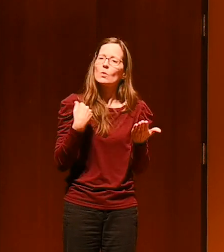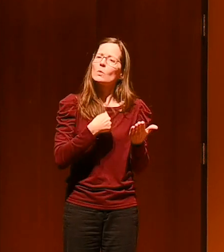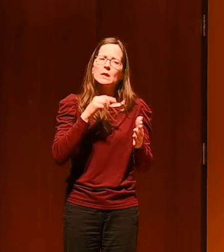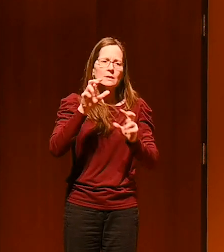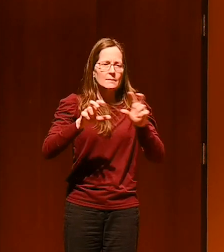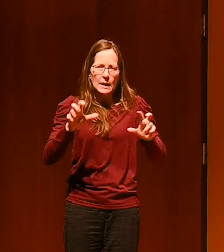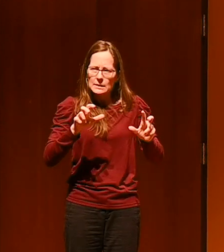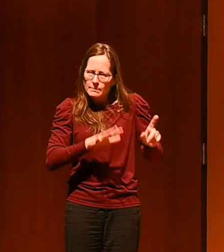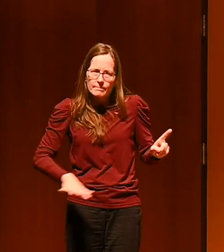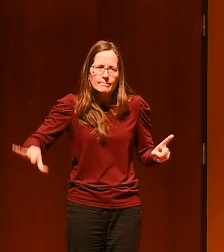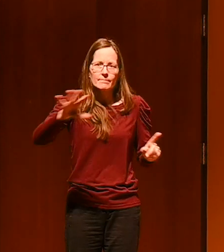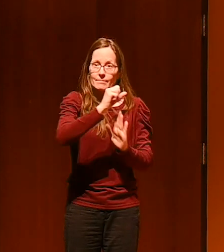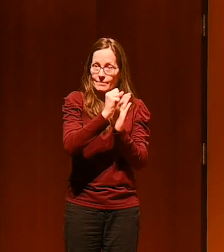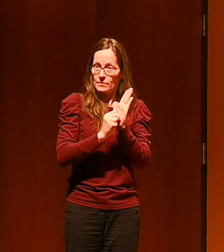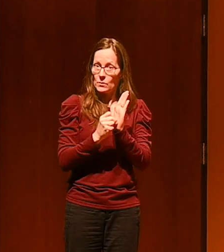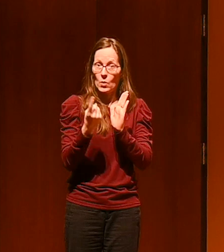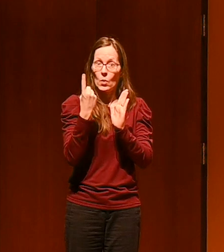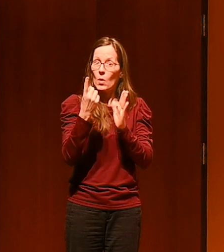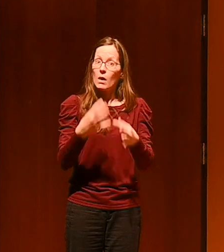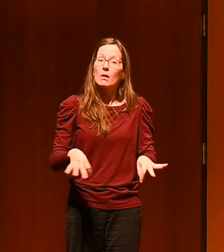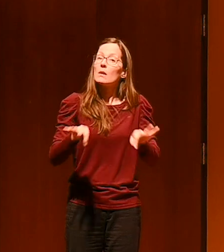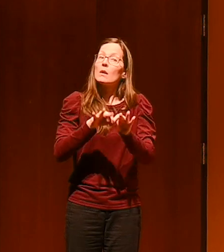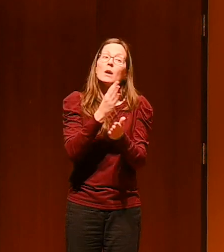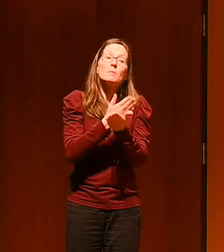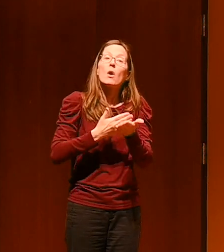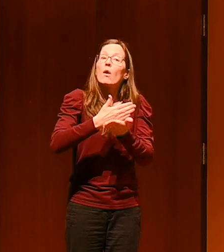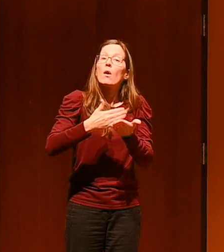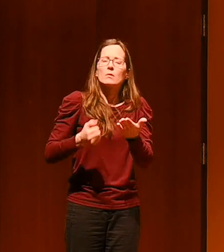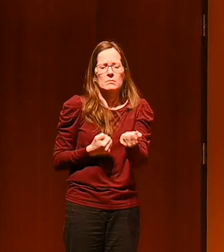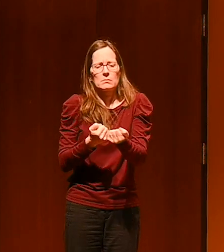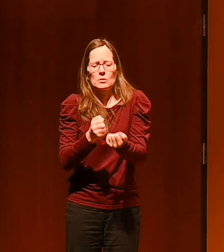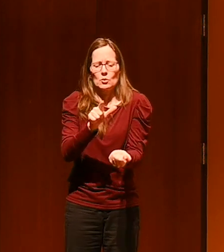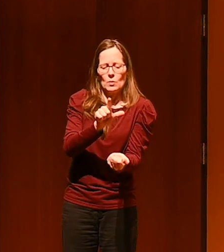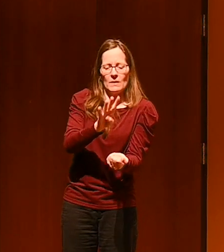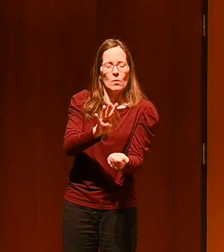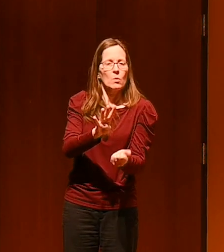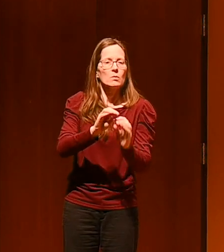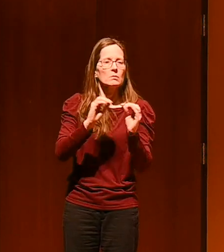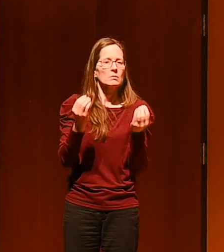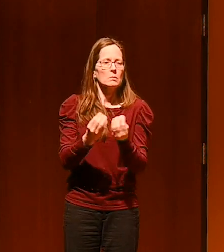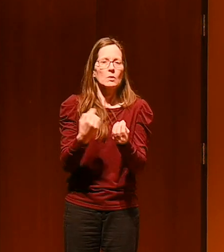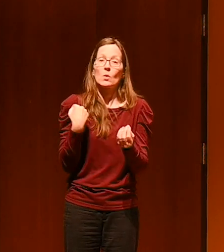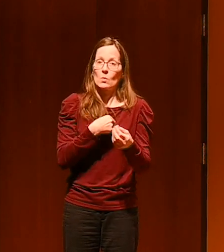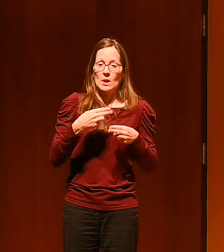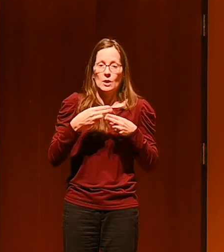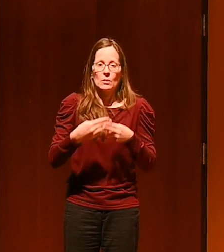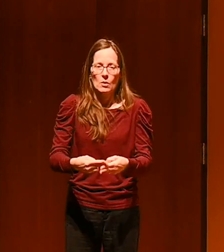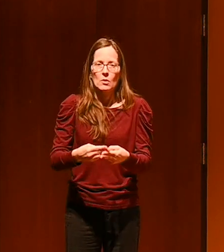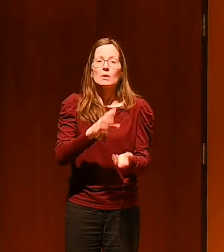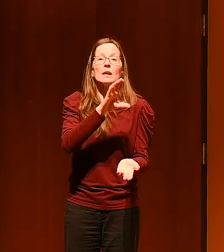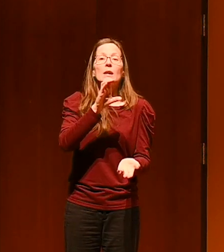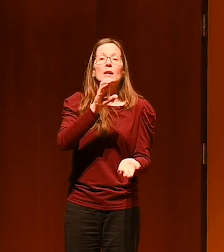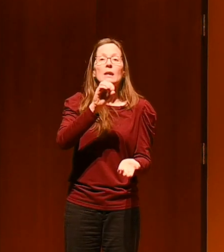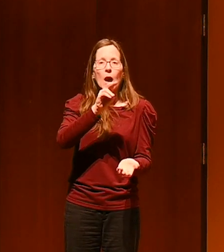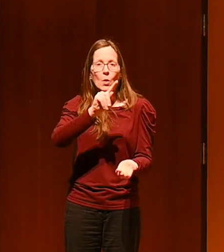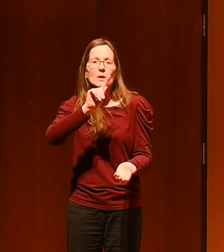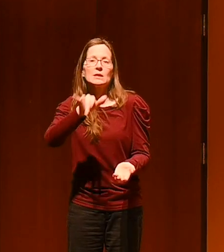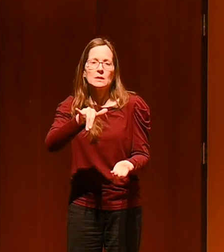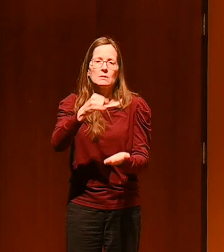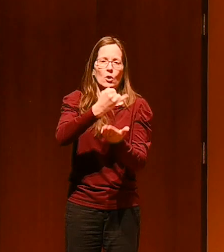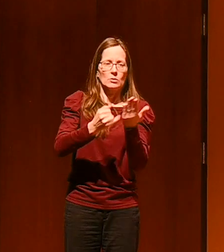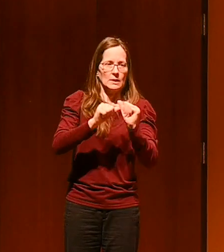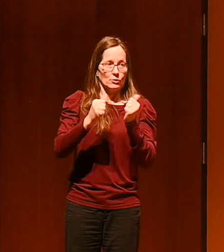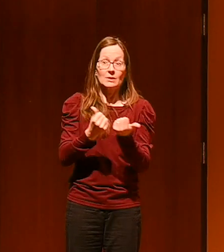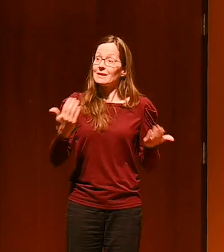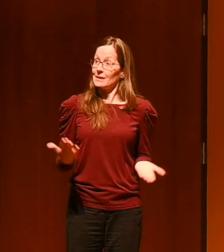key strategies in that investment is supporting the 24 organizations that are called county arts agencies. And here in